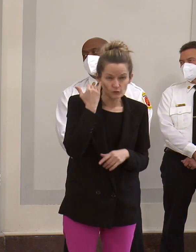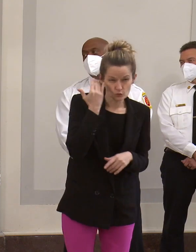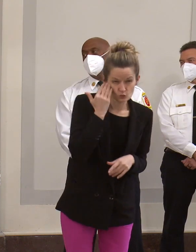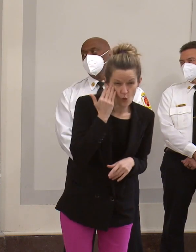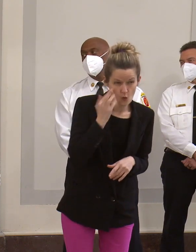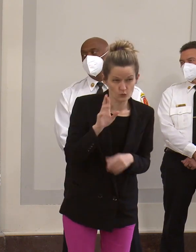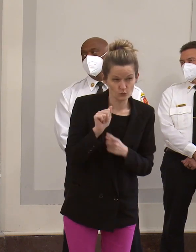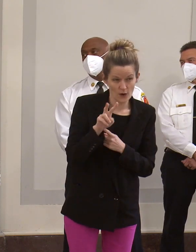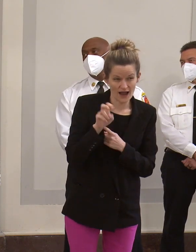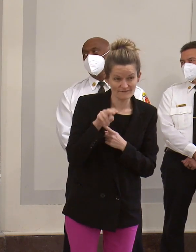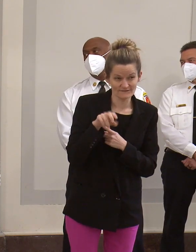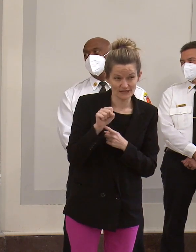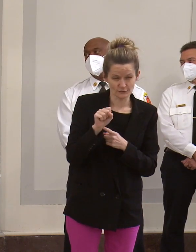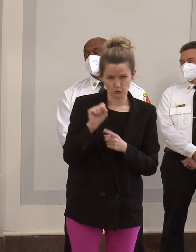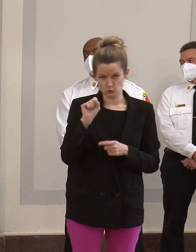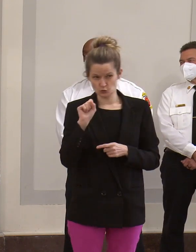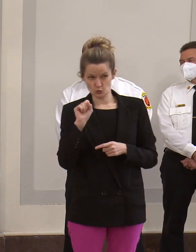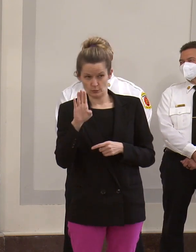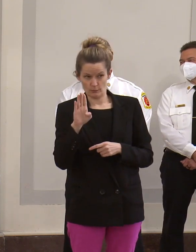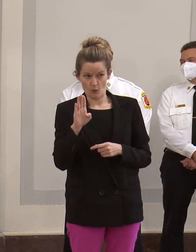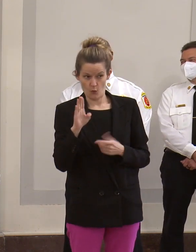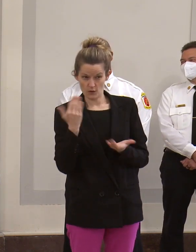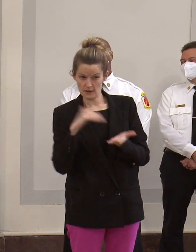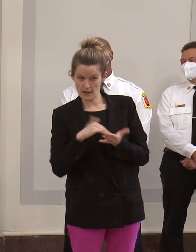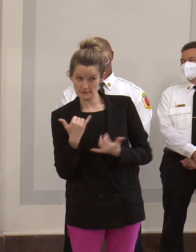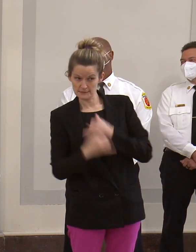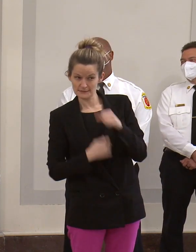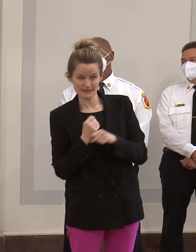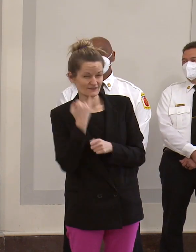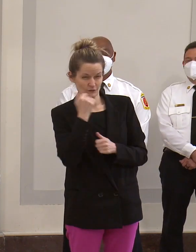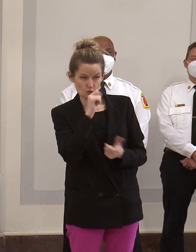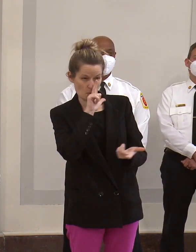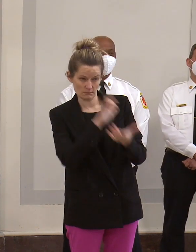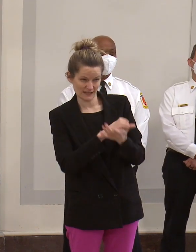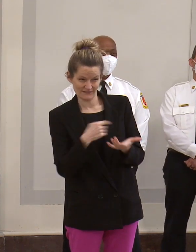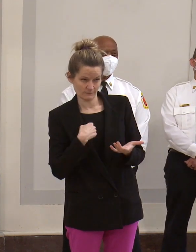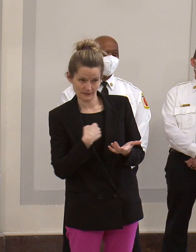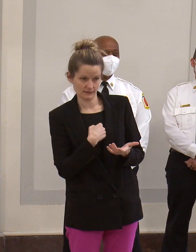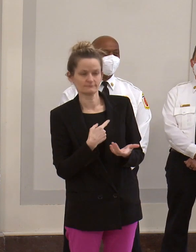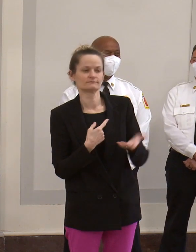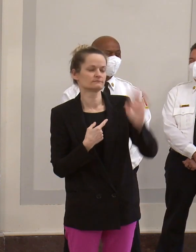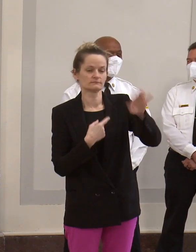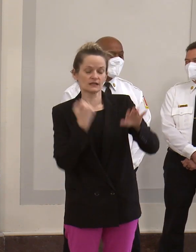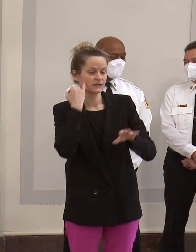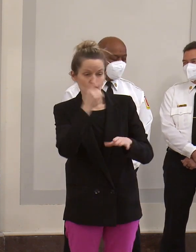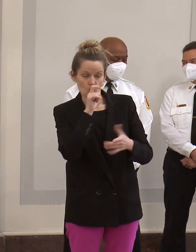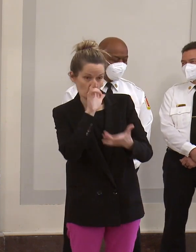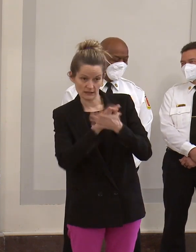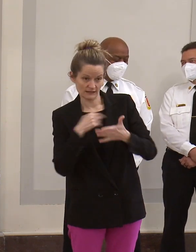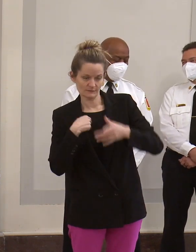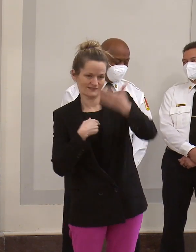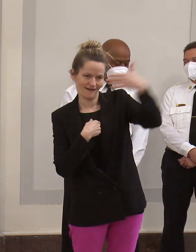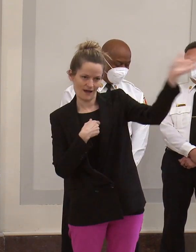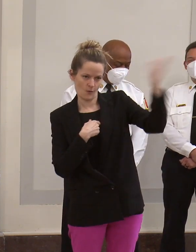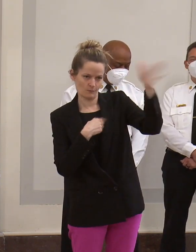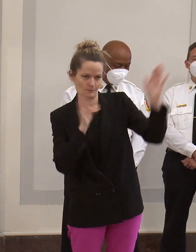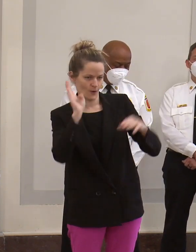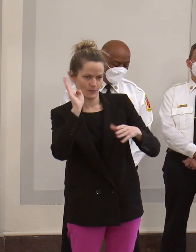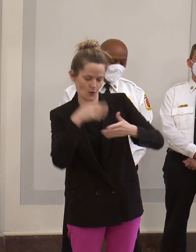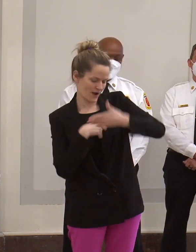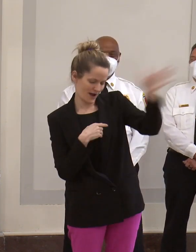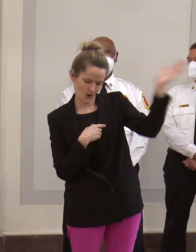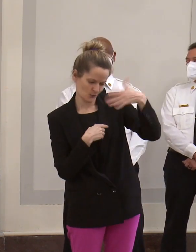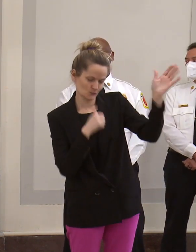Super Bowl this year, you can no longer reside in the city of Baltimore. But I have teamed up with the health